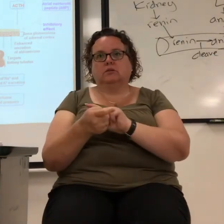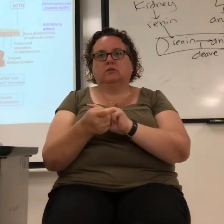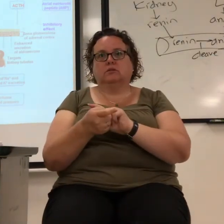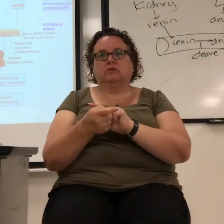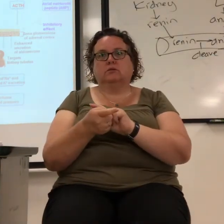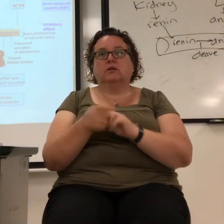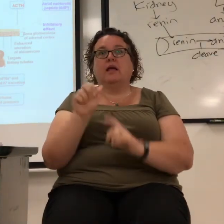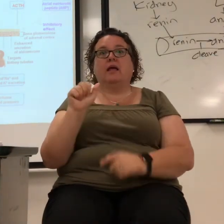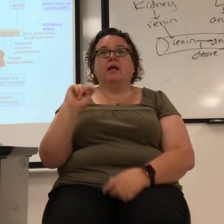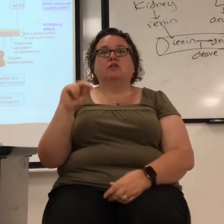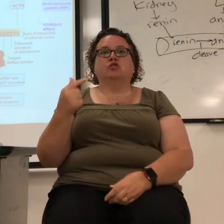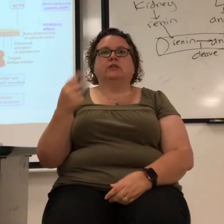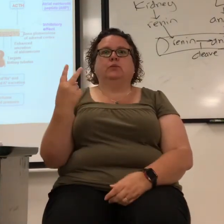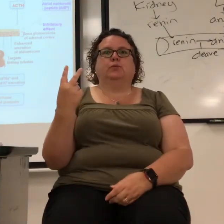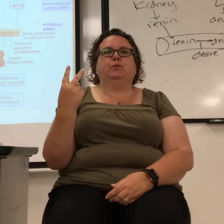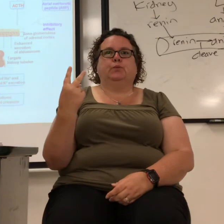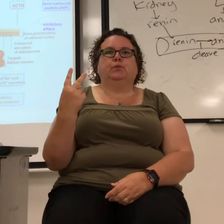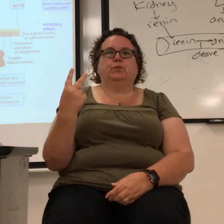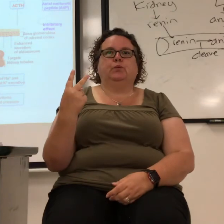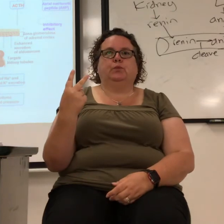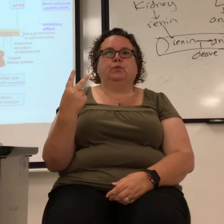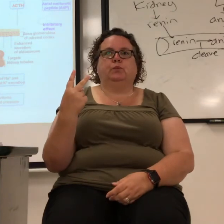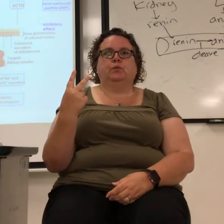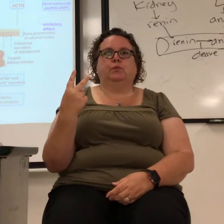into ANG2,